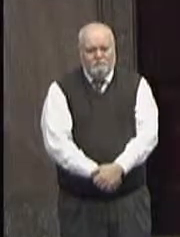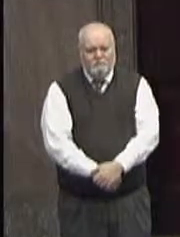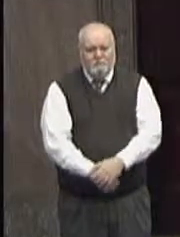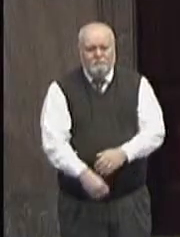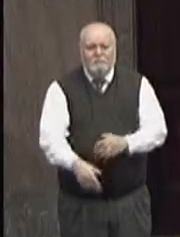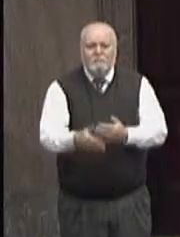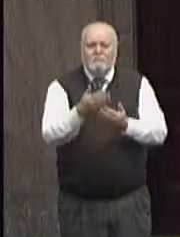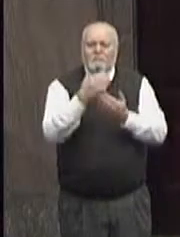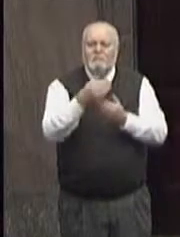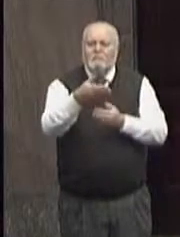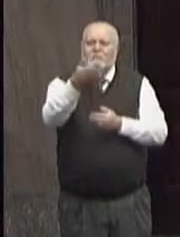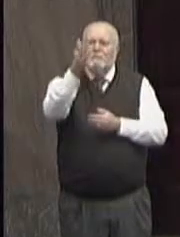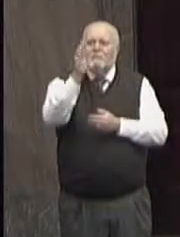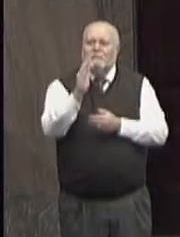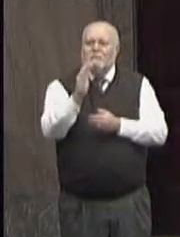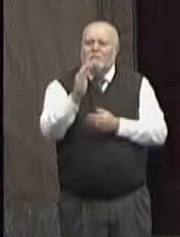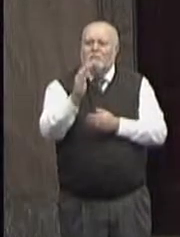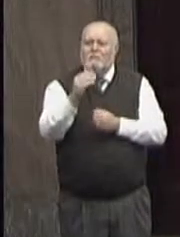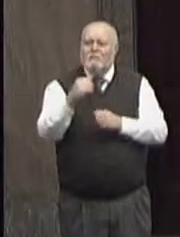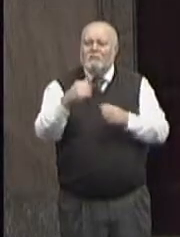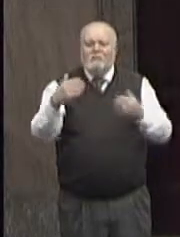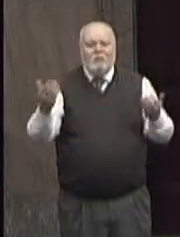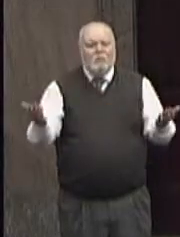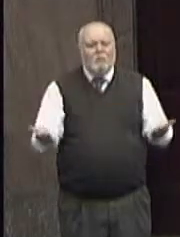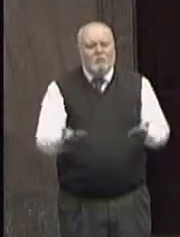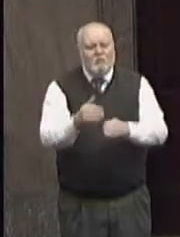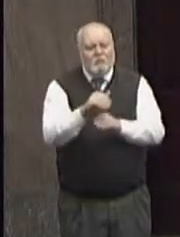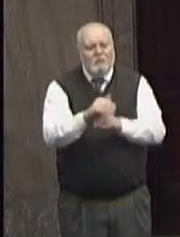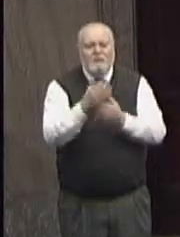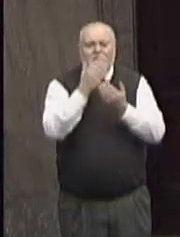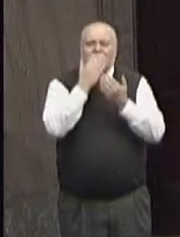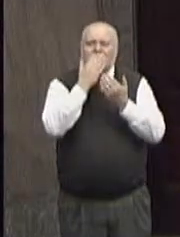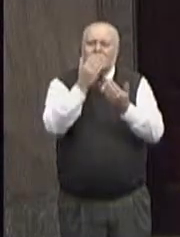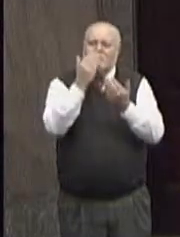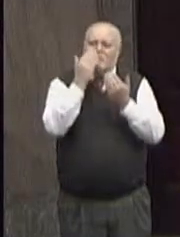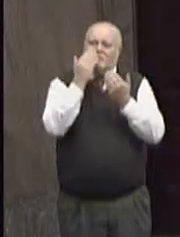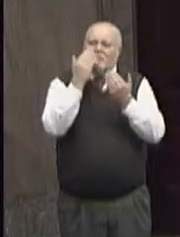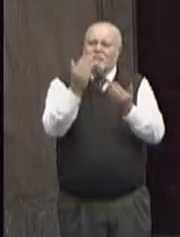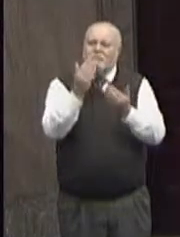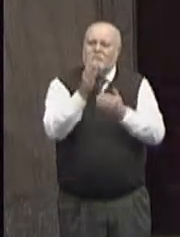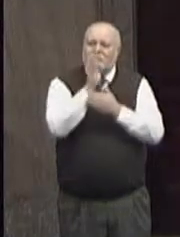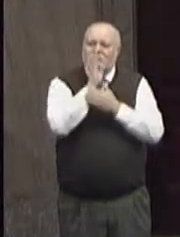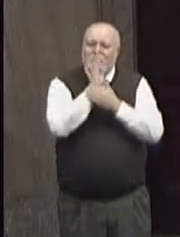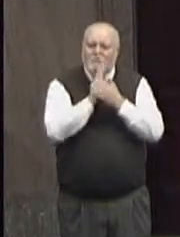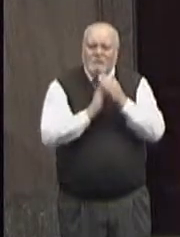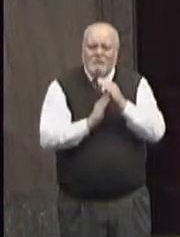Gracious God, we come before you tonight with gratitude and humility.